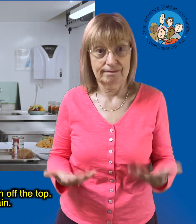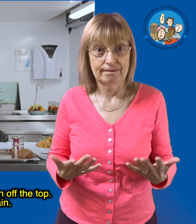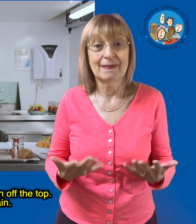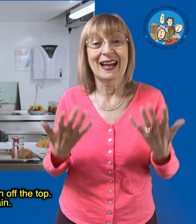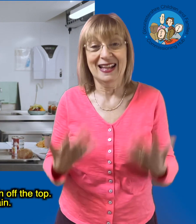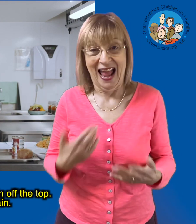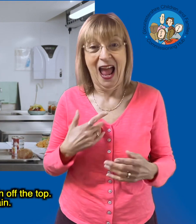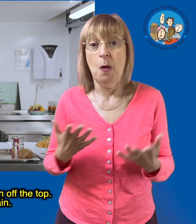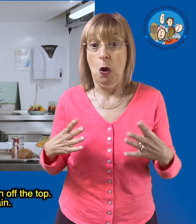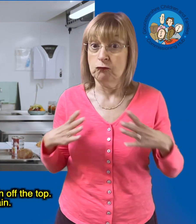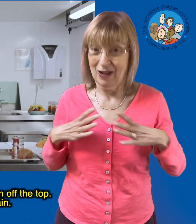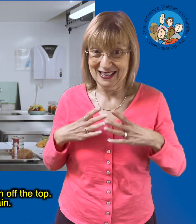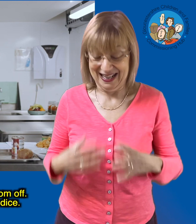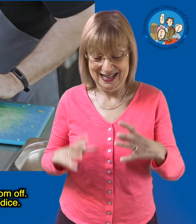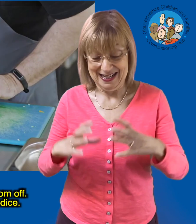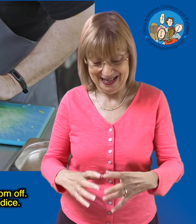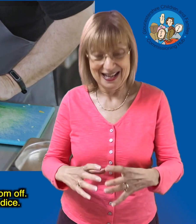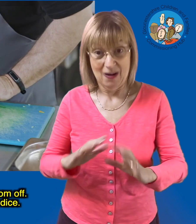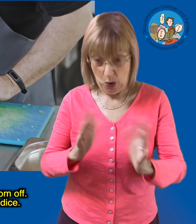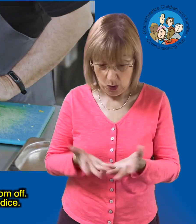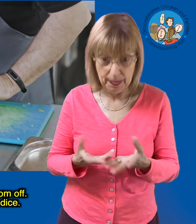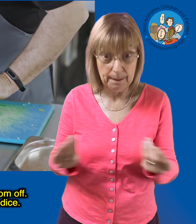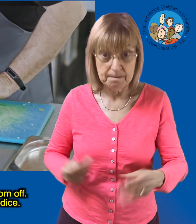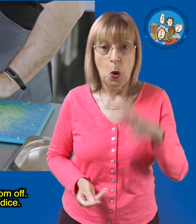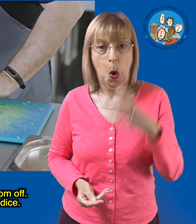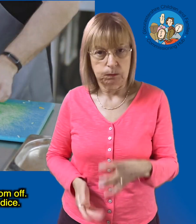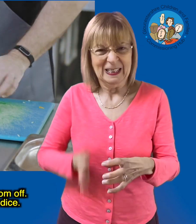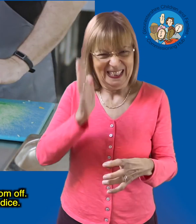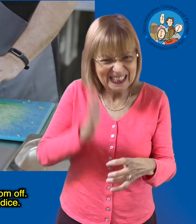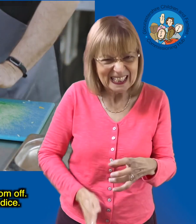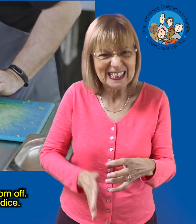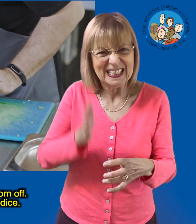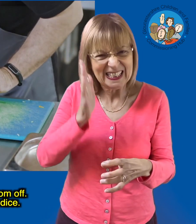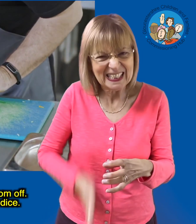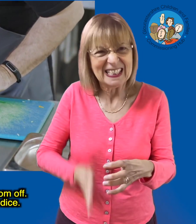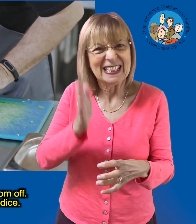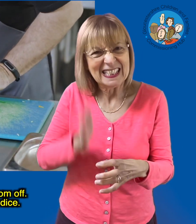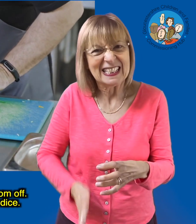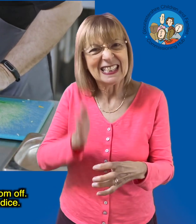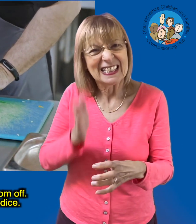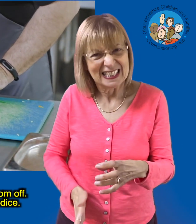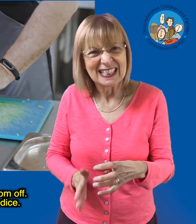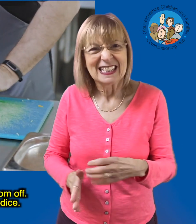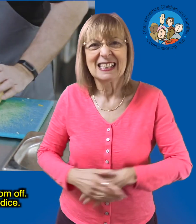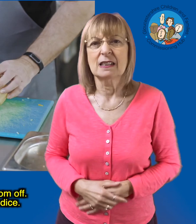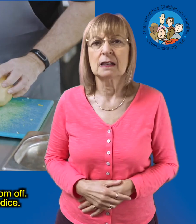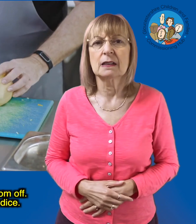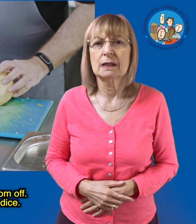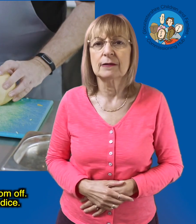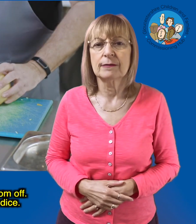So adapting the claw method again, just take that little bit of dried top and bottom off.